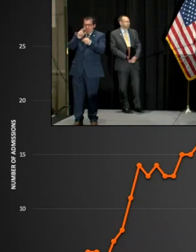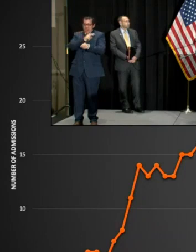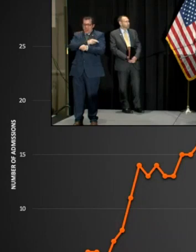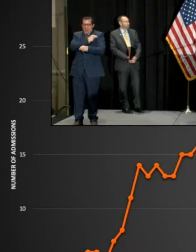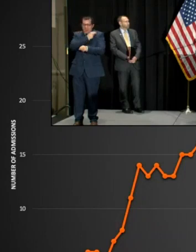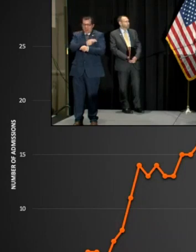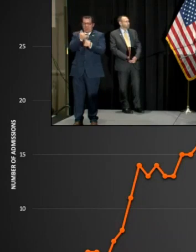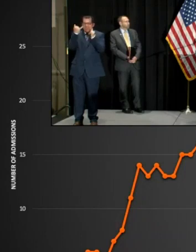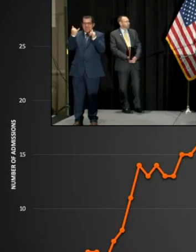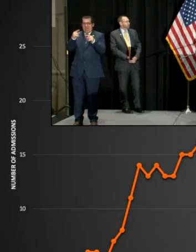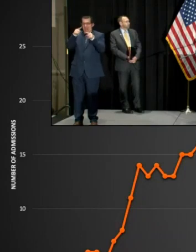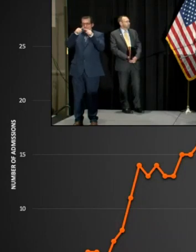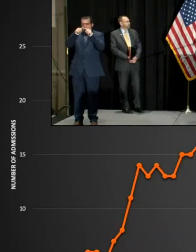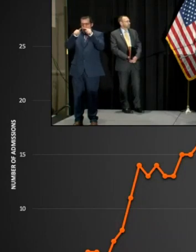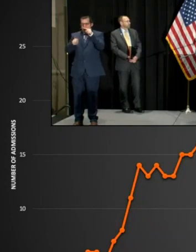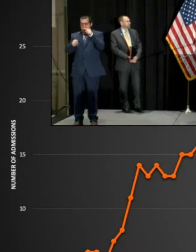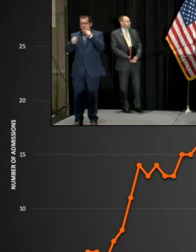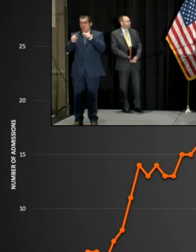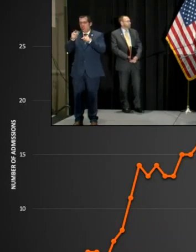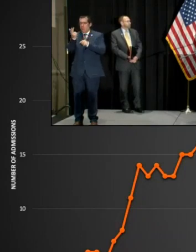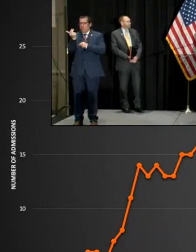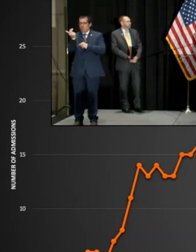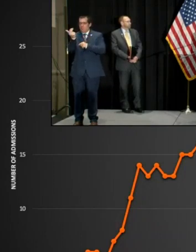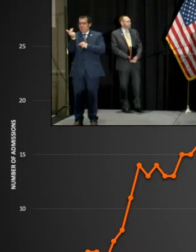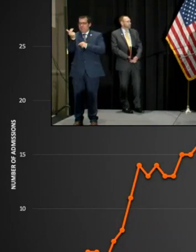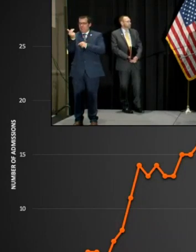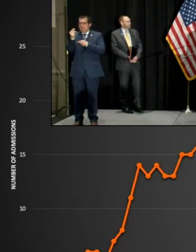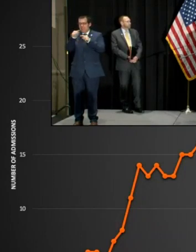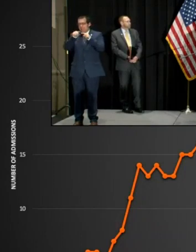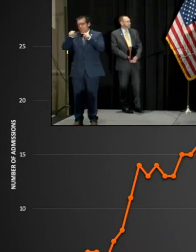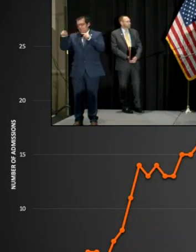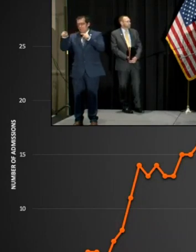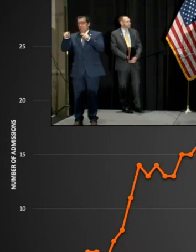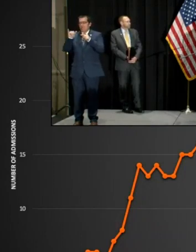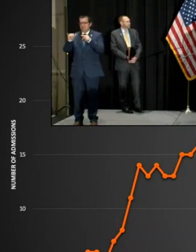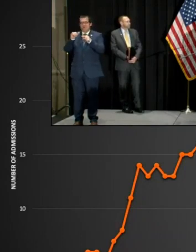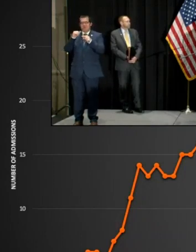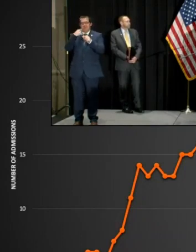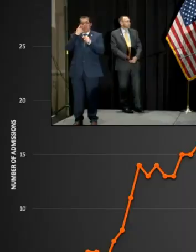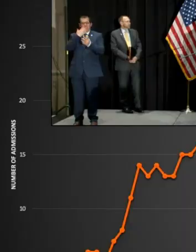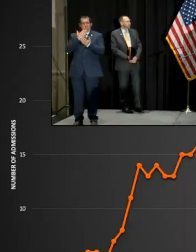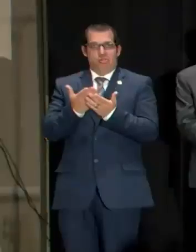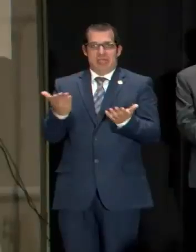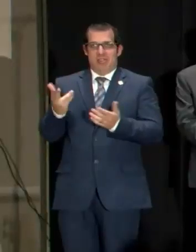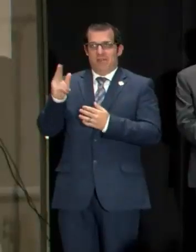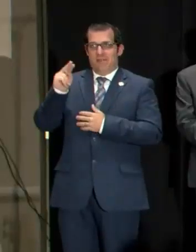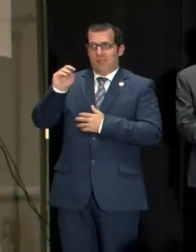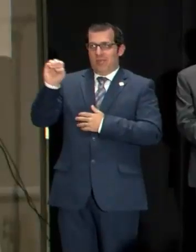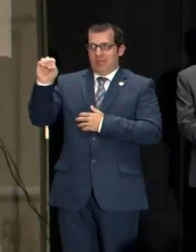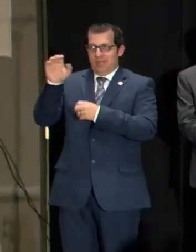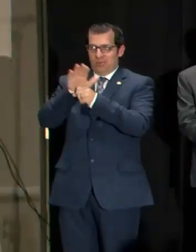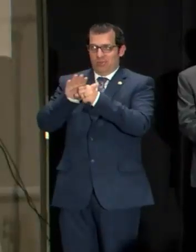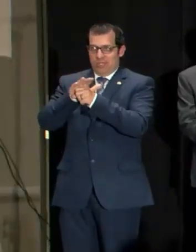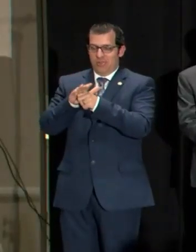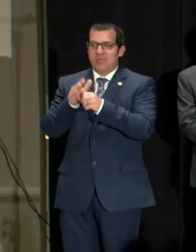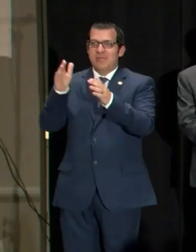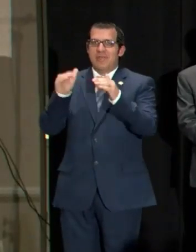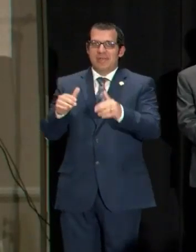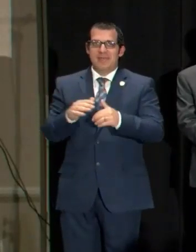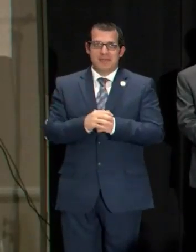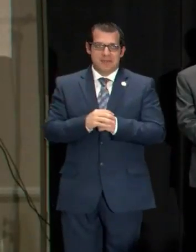hospitalized. Now it's down to about 13 levels, so that looks good for the Northeast region. Next.